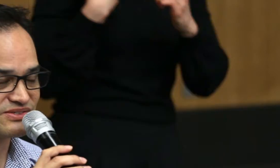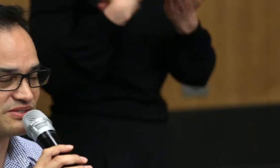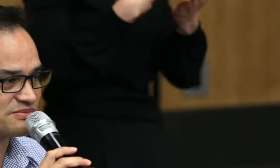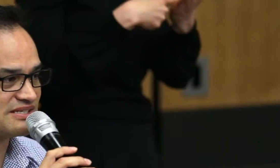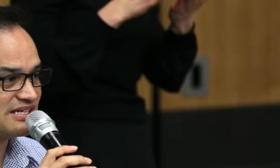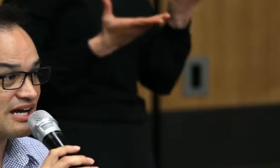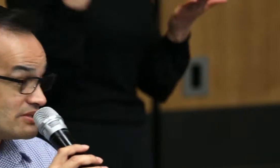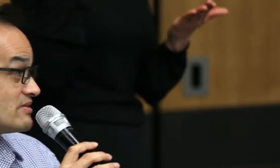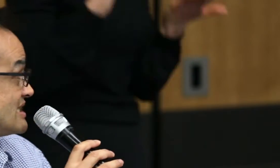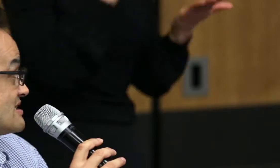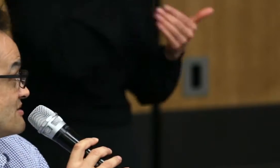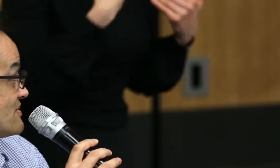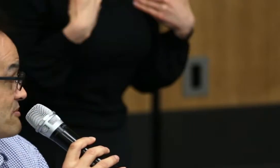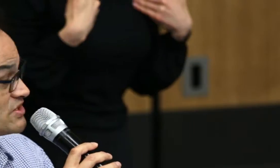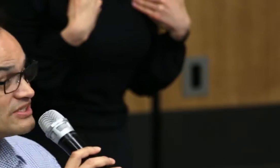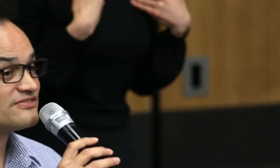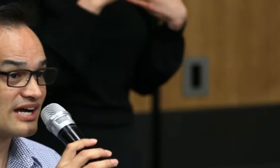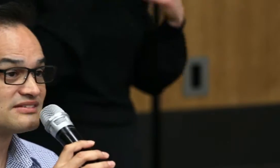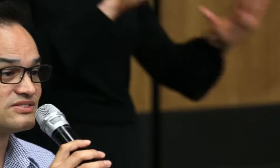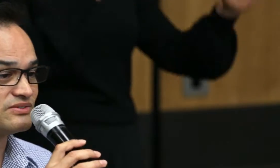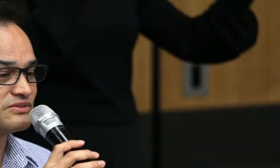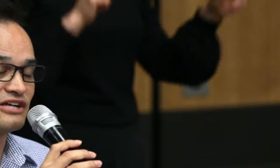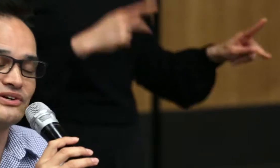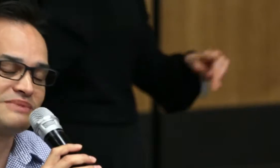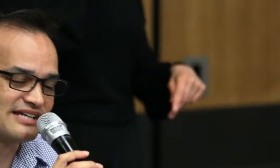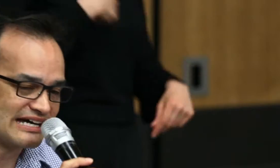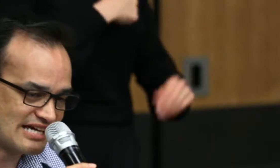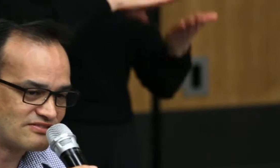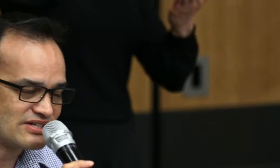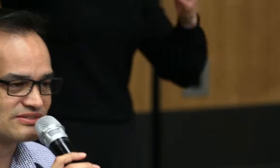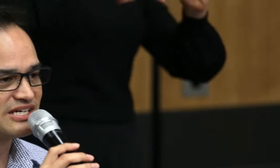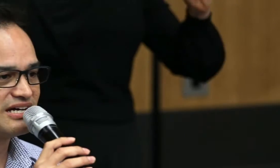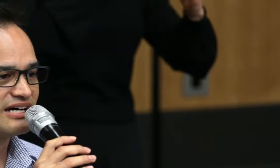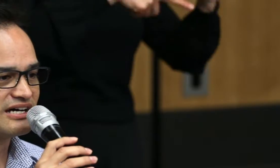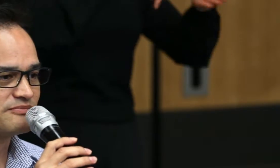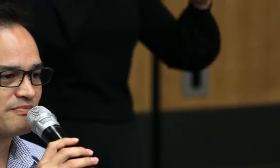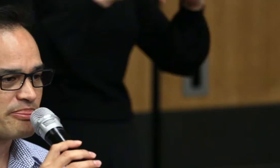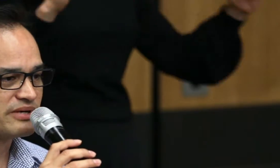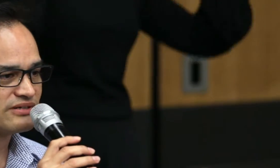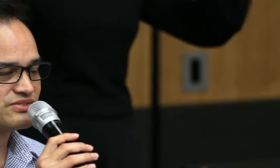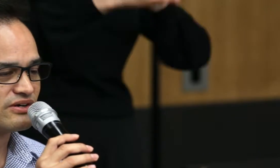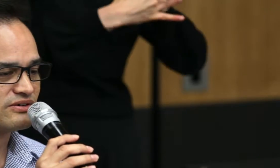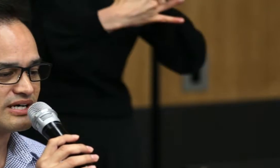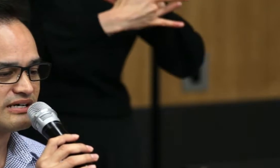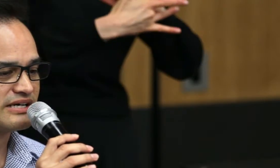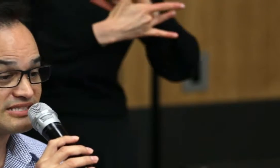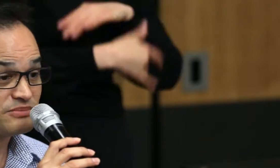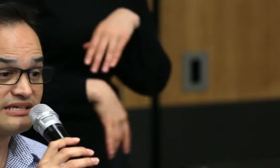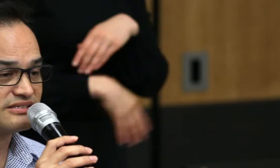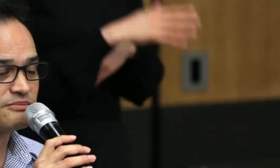normally. So it's been a really great opportunity for us to kind of learn about the high-tech field, but